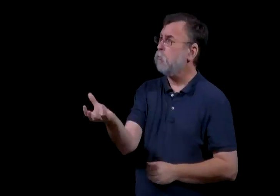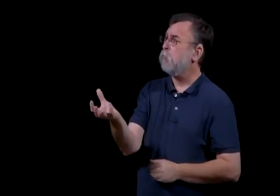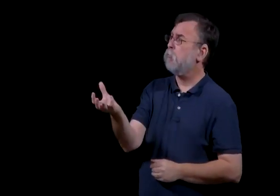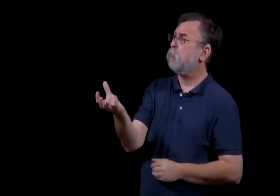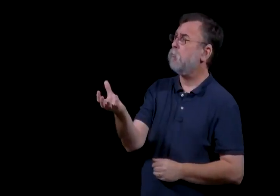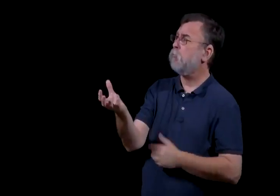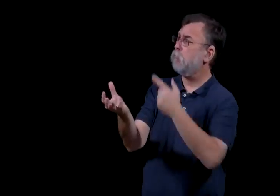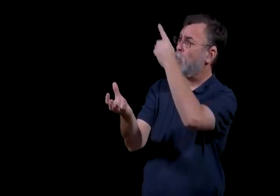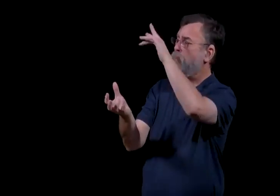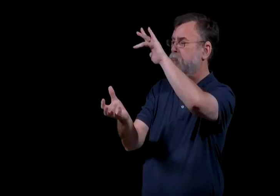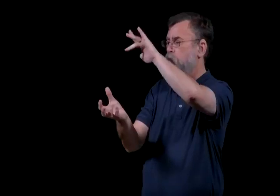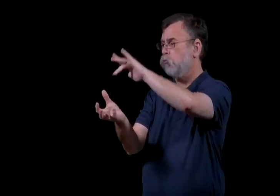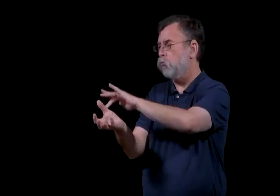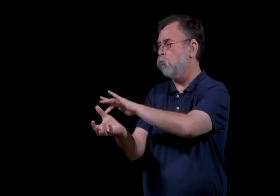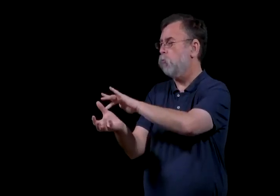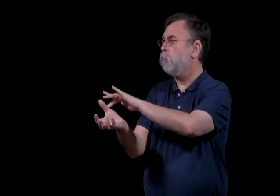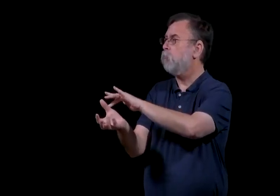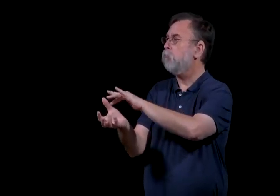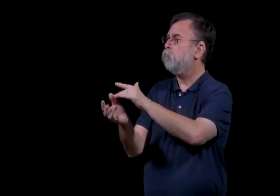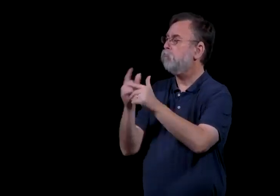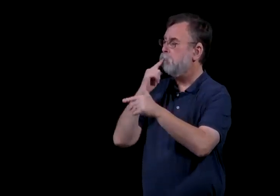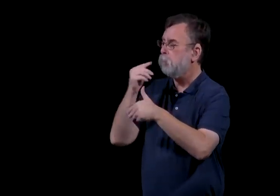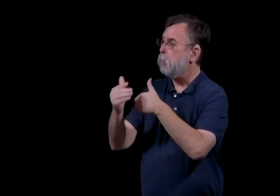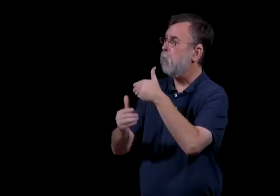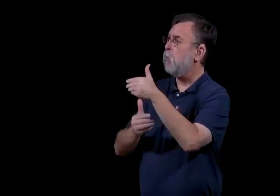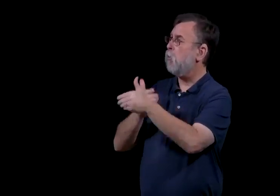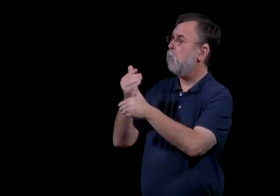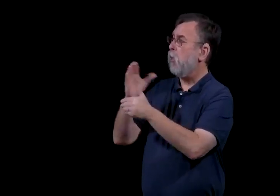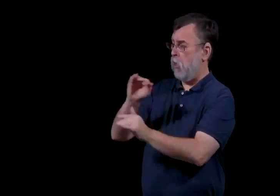Thank you the way David expressed his heart